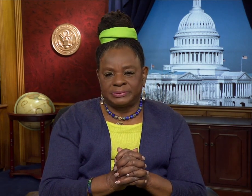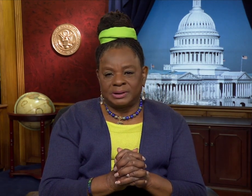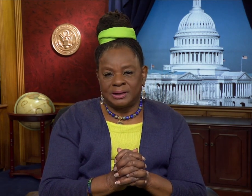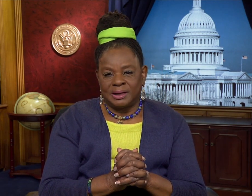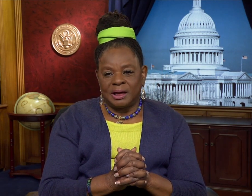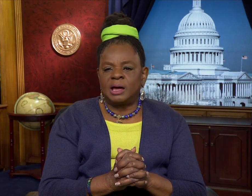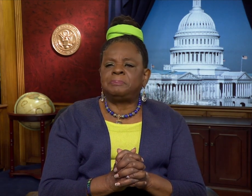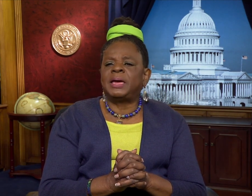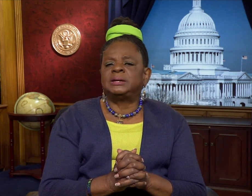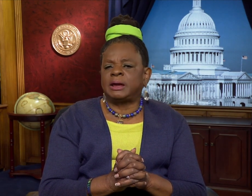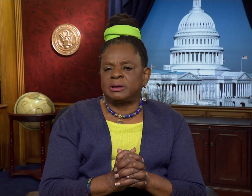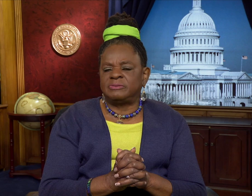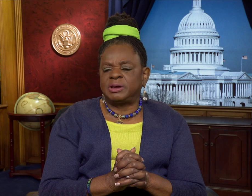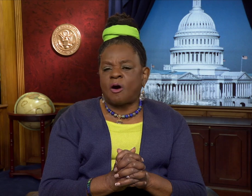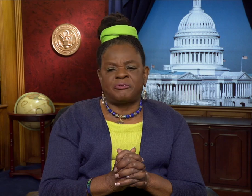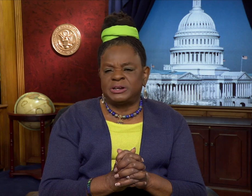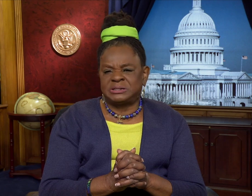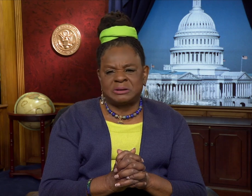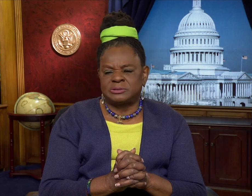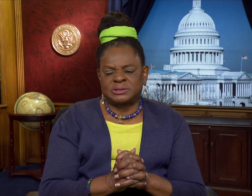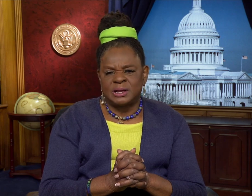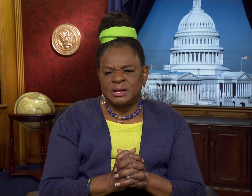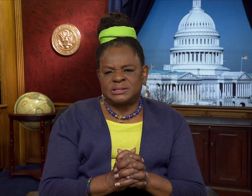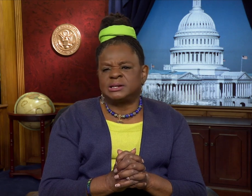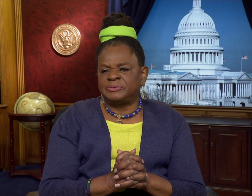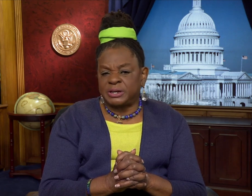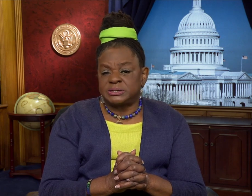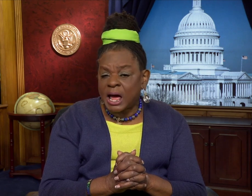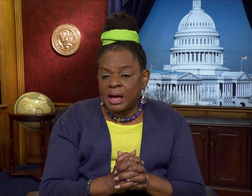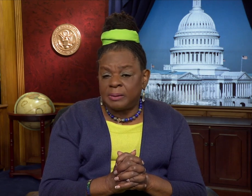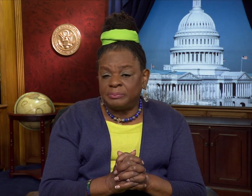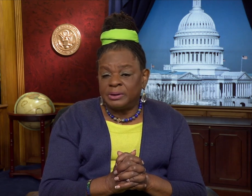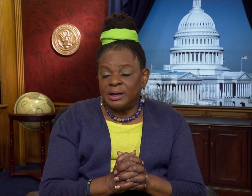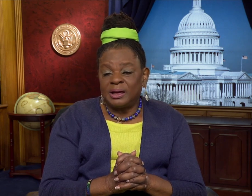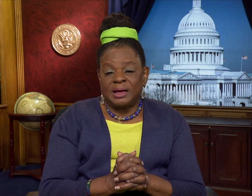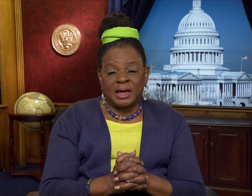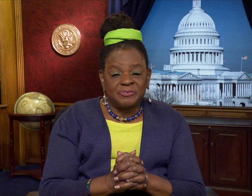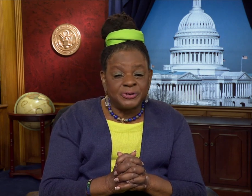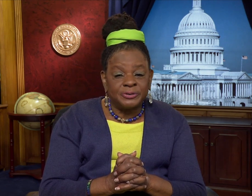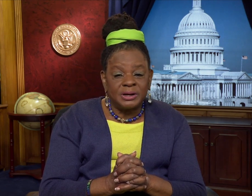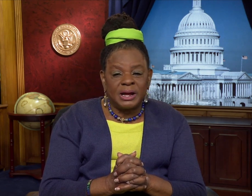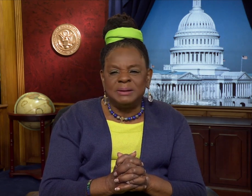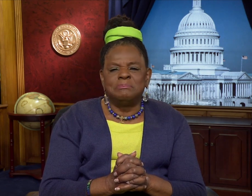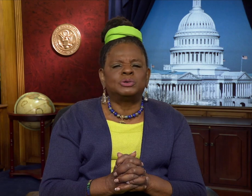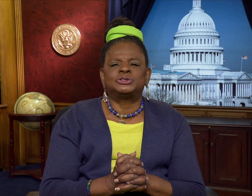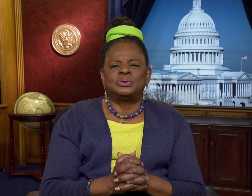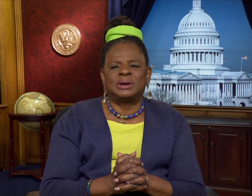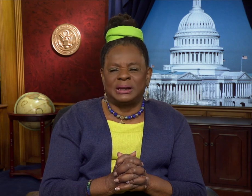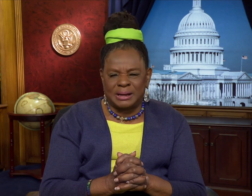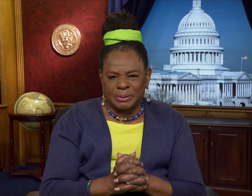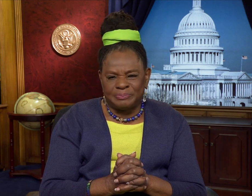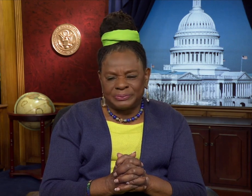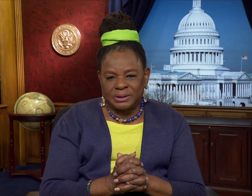society. Unpaid caregiving often entails significant time, effort, and